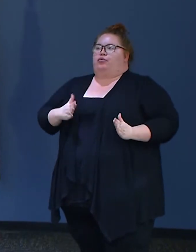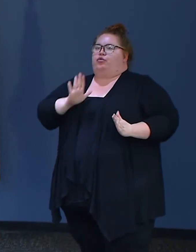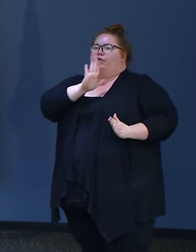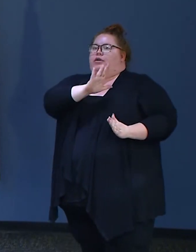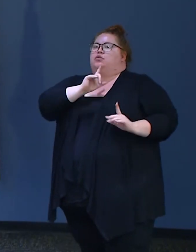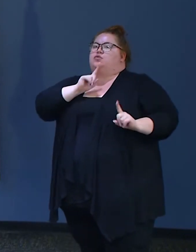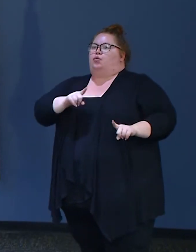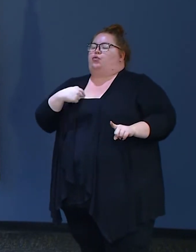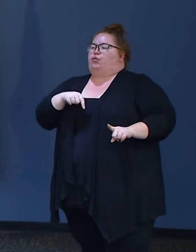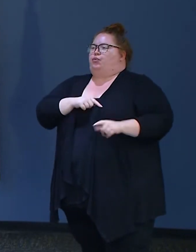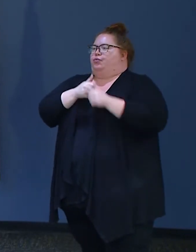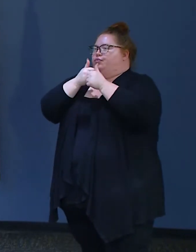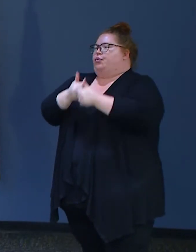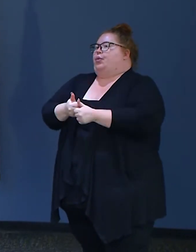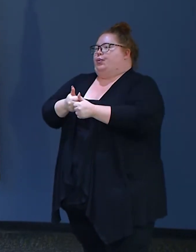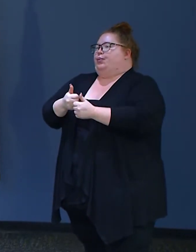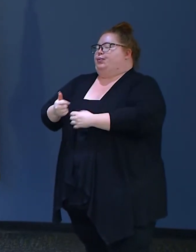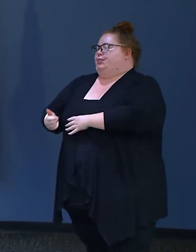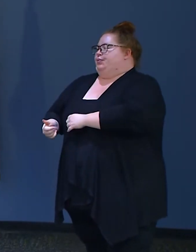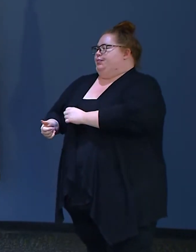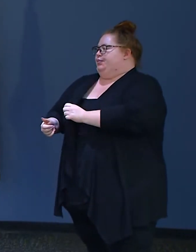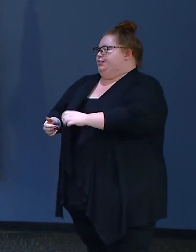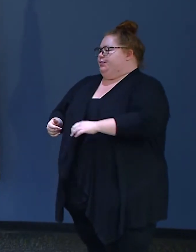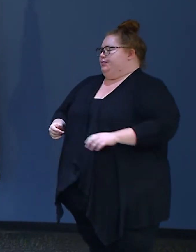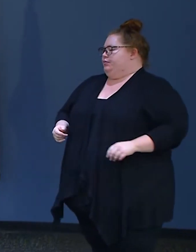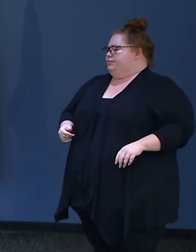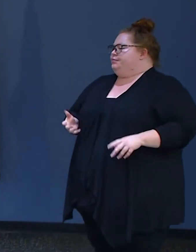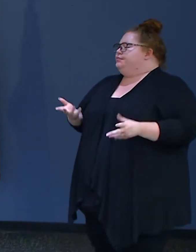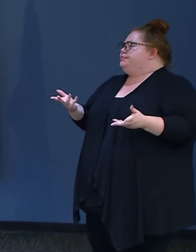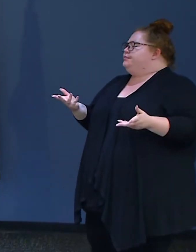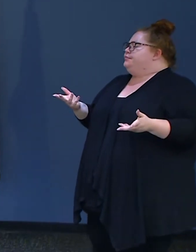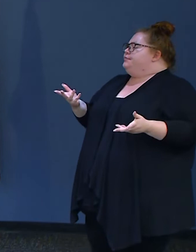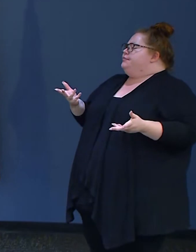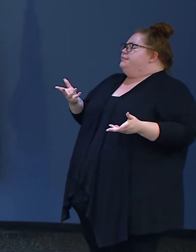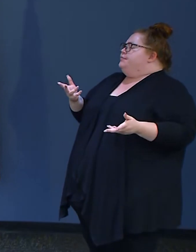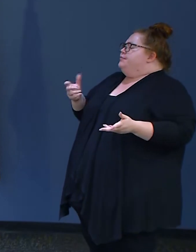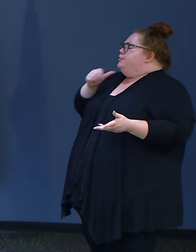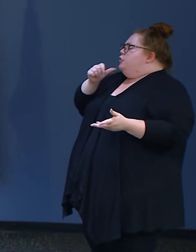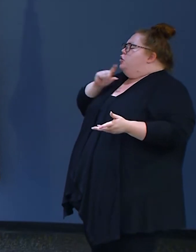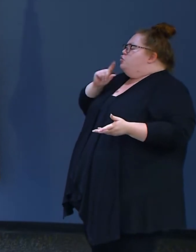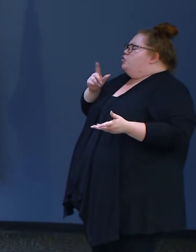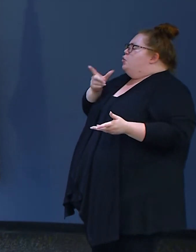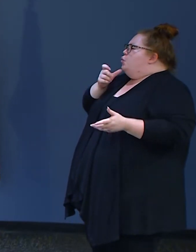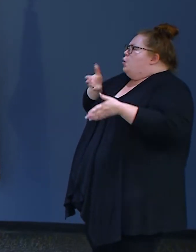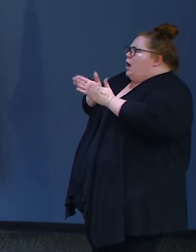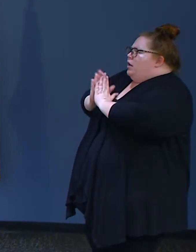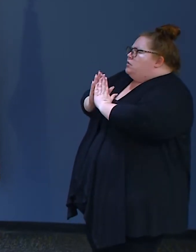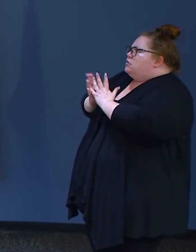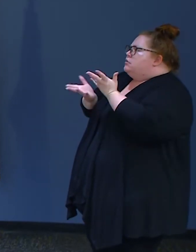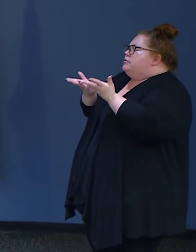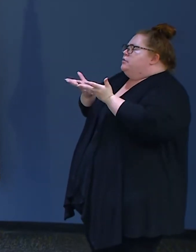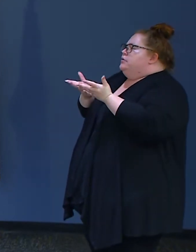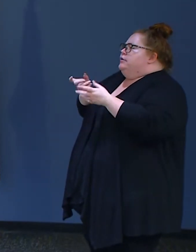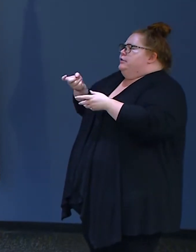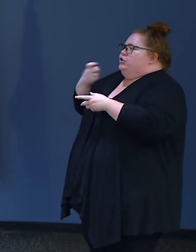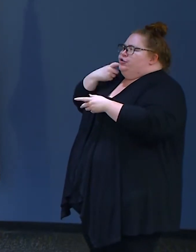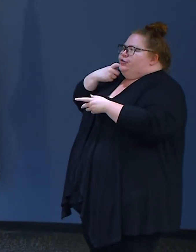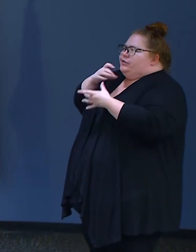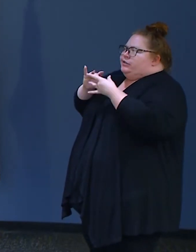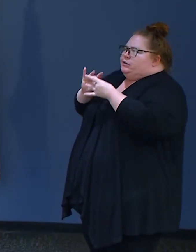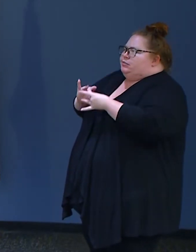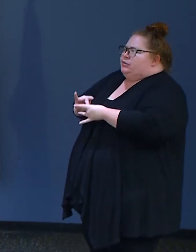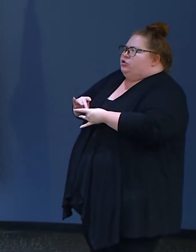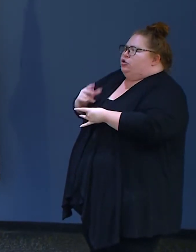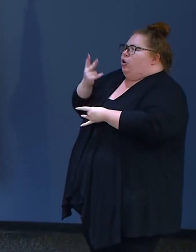continue to follow. And I don't know who this is for, Megan or Michelle, but it regards what you just mentioned in the three new